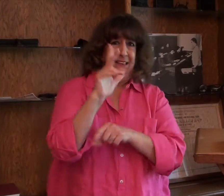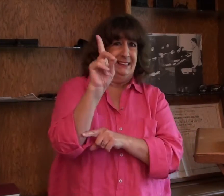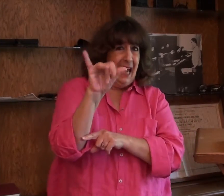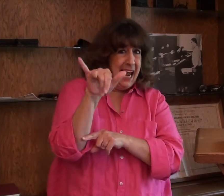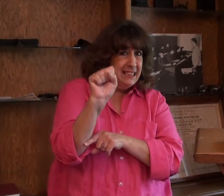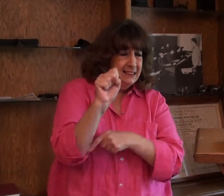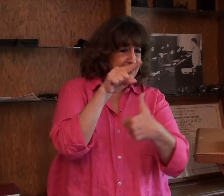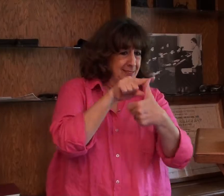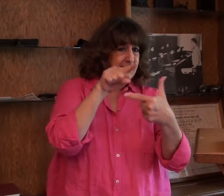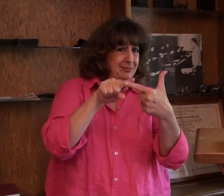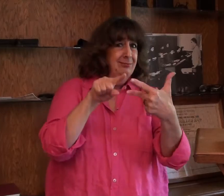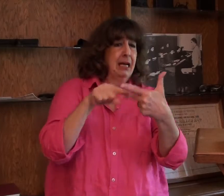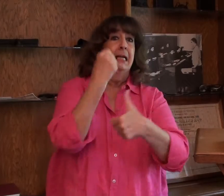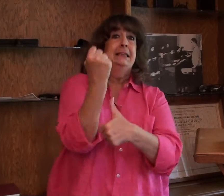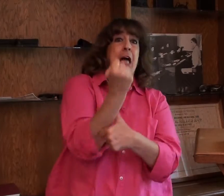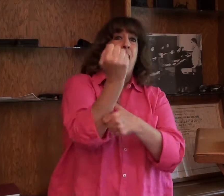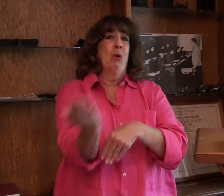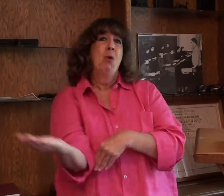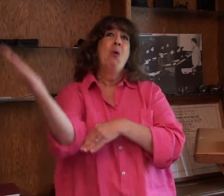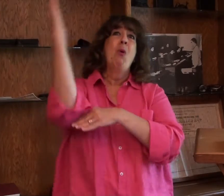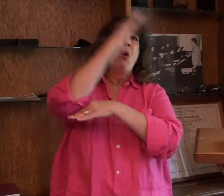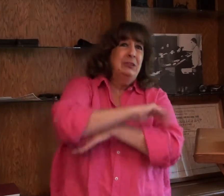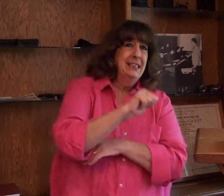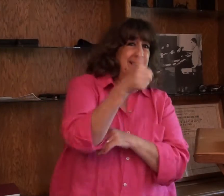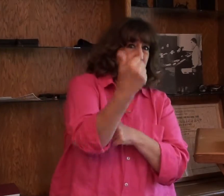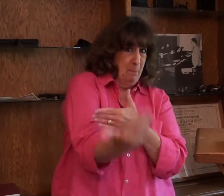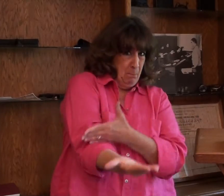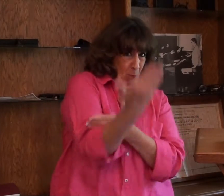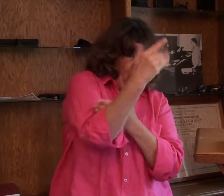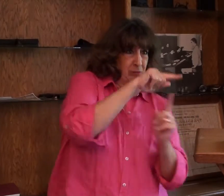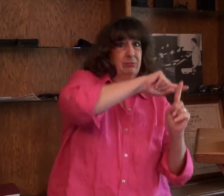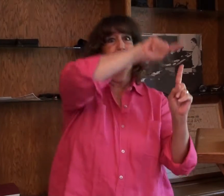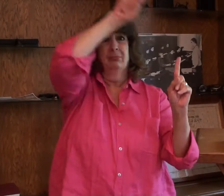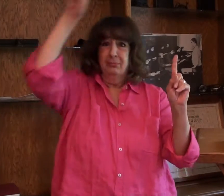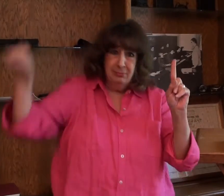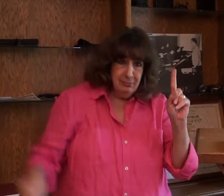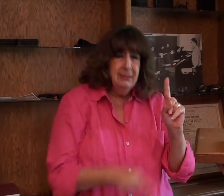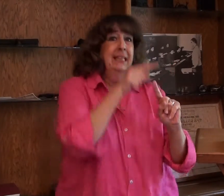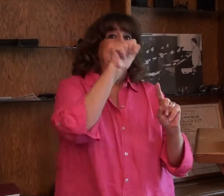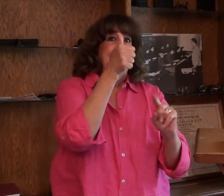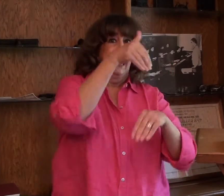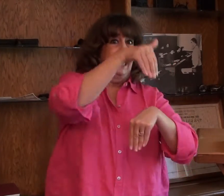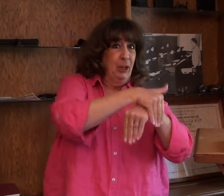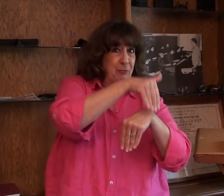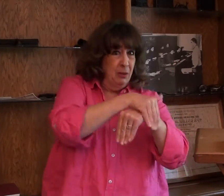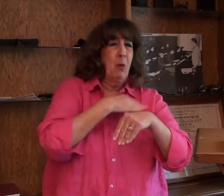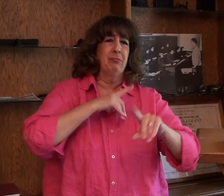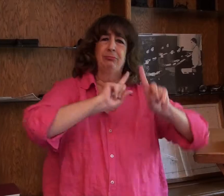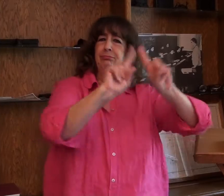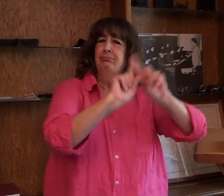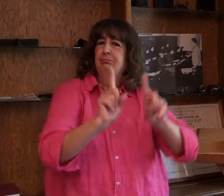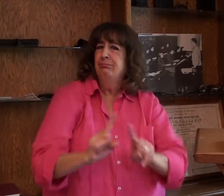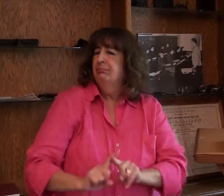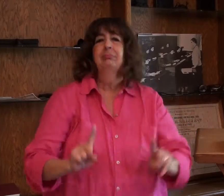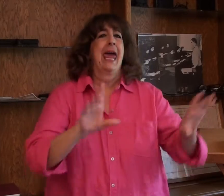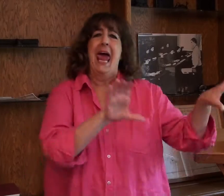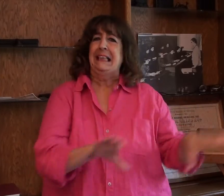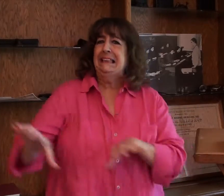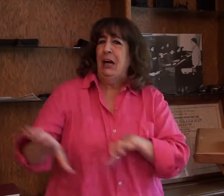combo ticket for $200 for 3 days. Saturday goes from 10 in the morning to 10 in the evening, and we're going to have